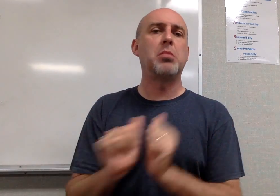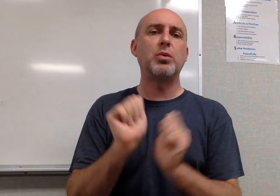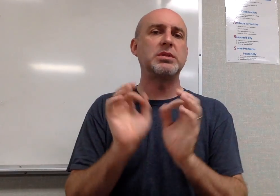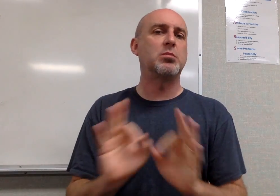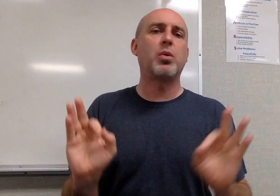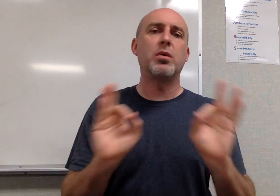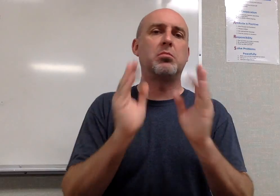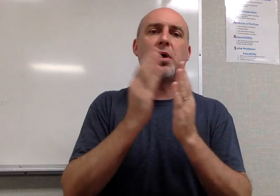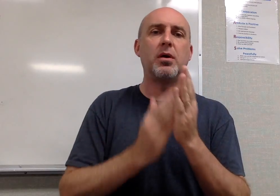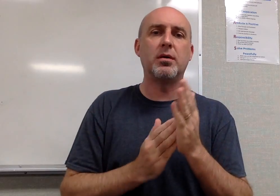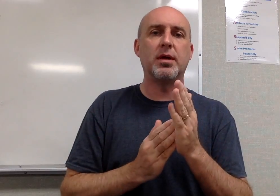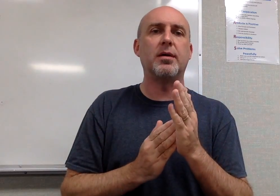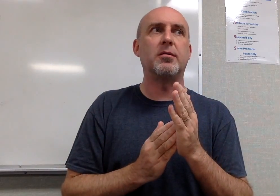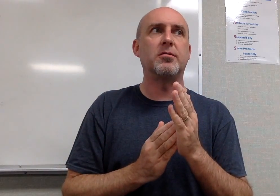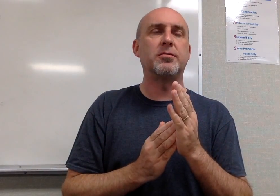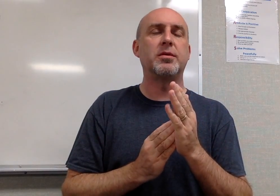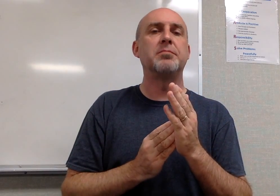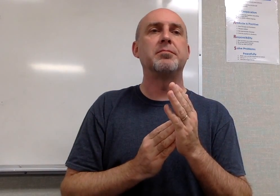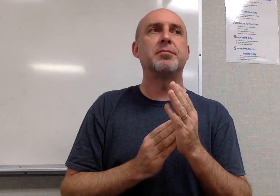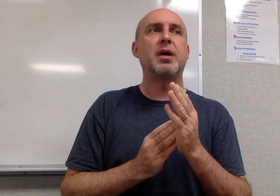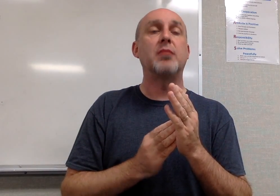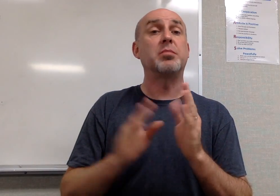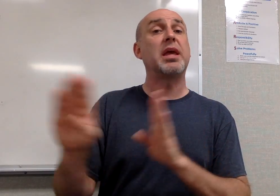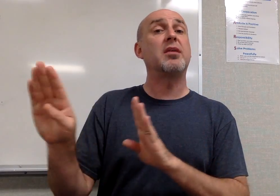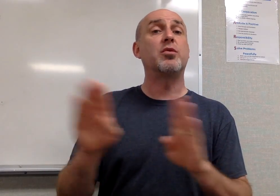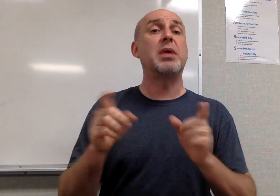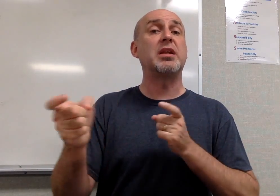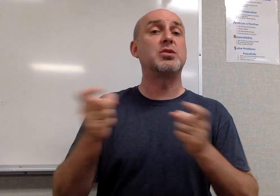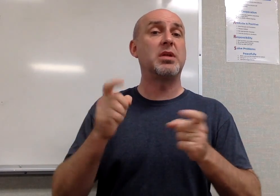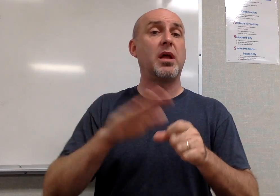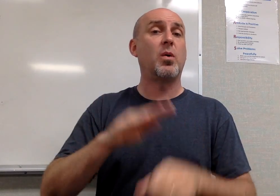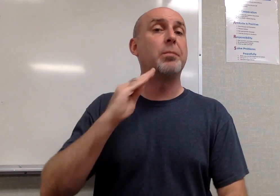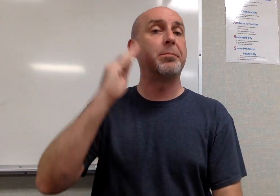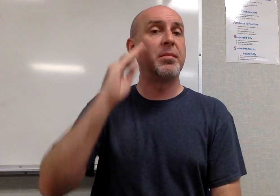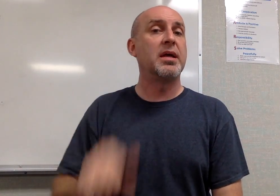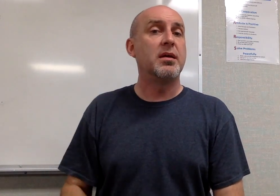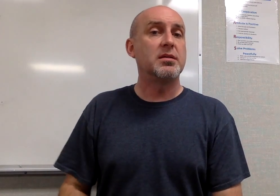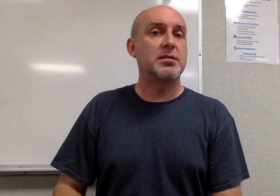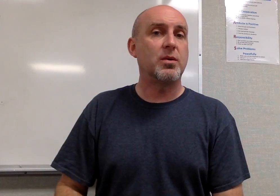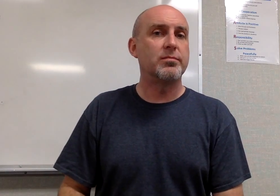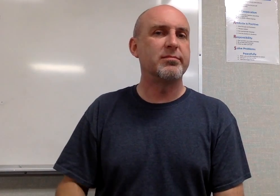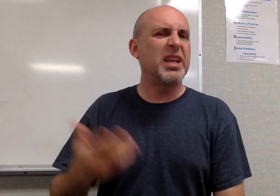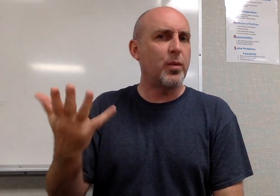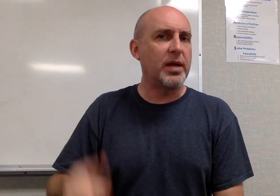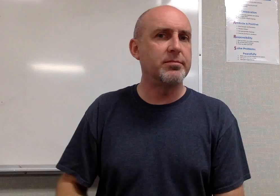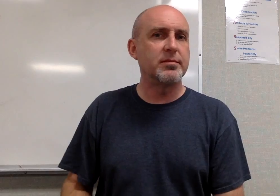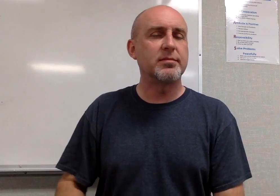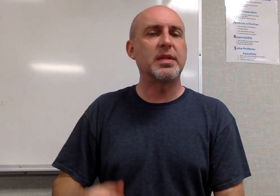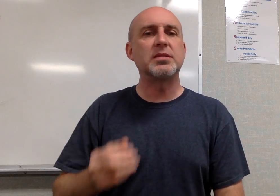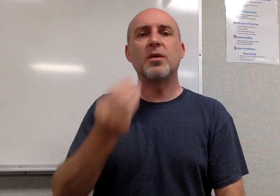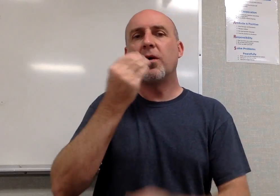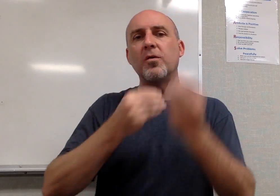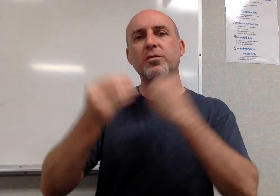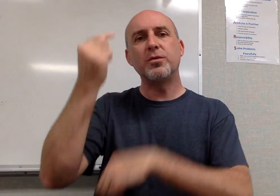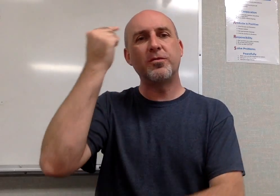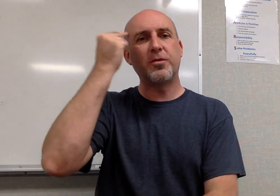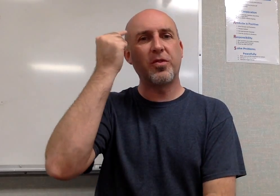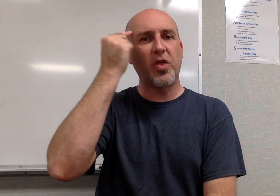most important part of behavior management at home. So anyway, that's food for